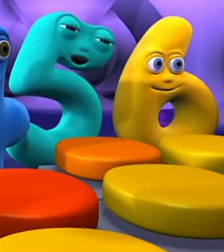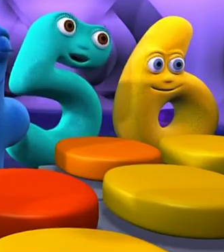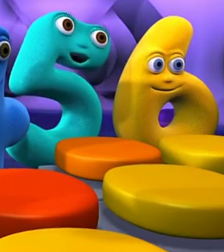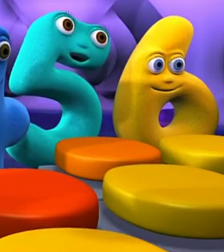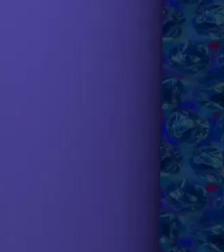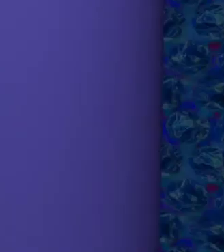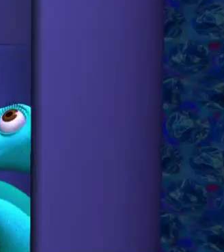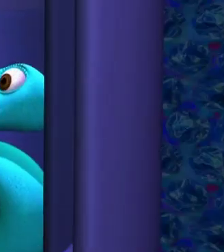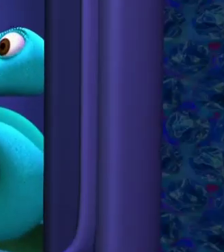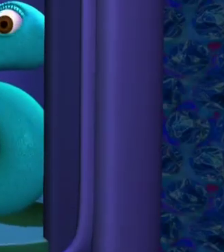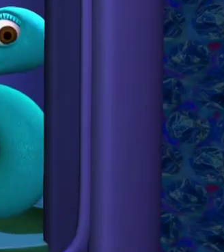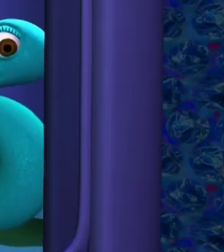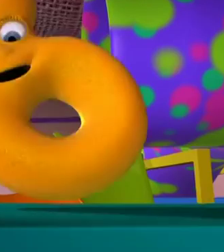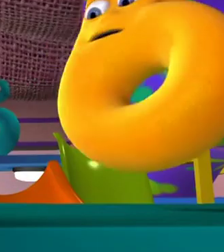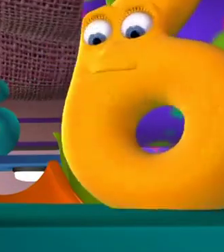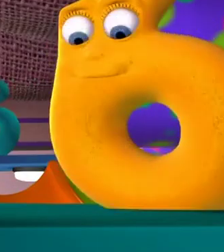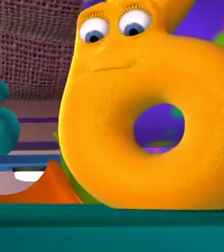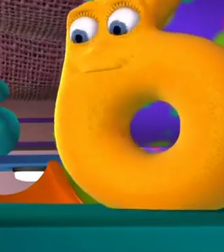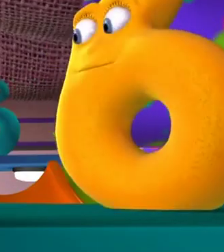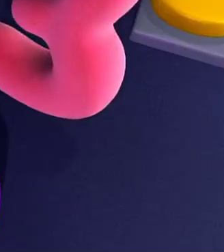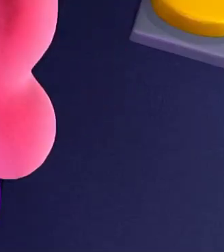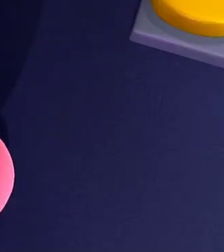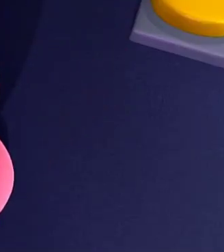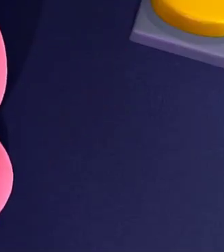us about it. Or too small.